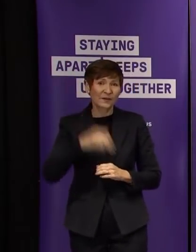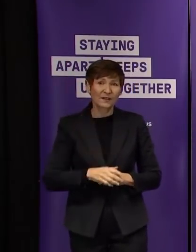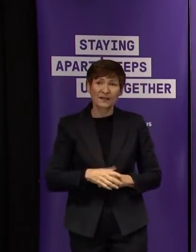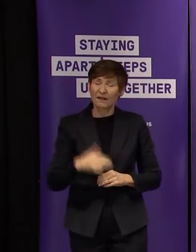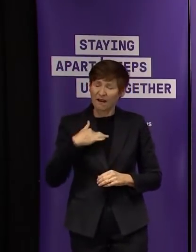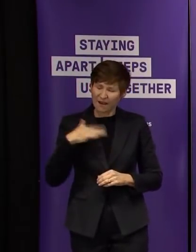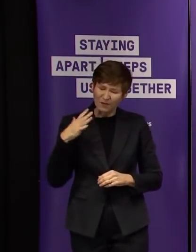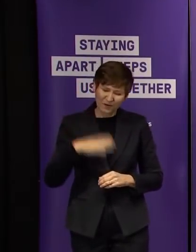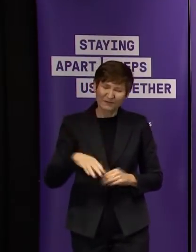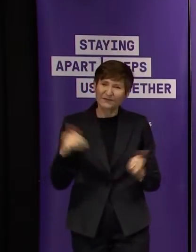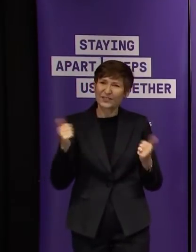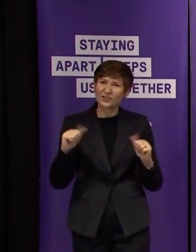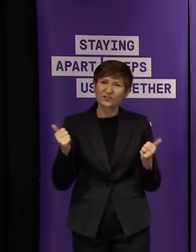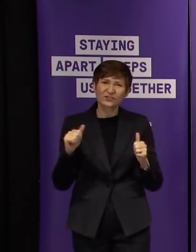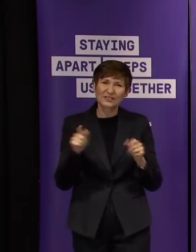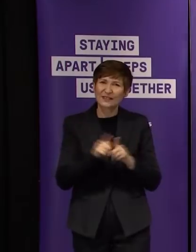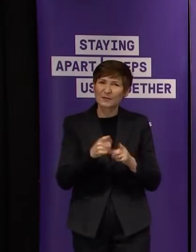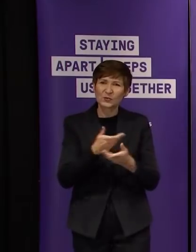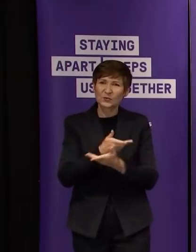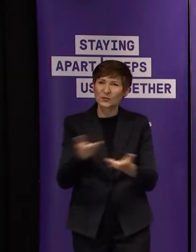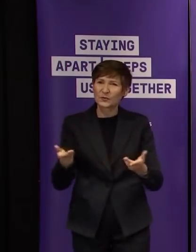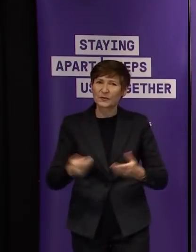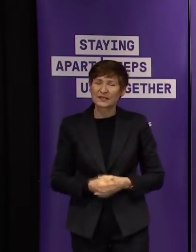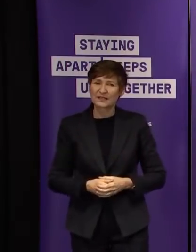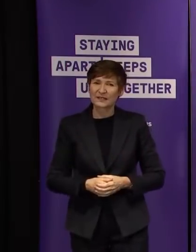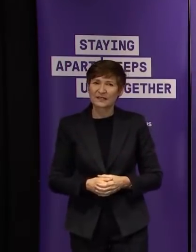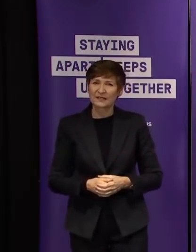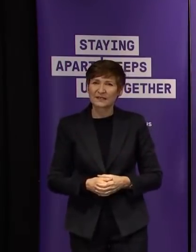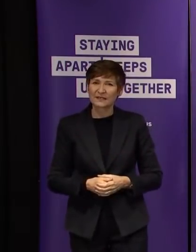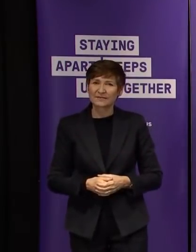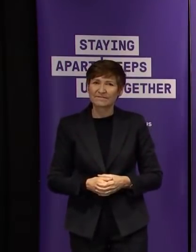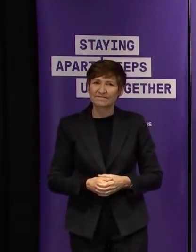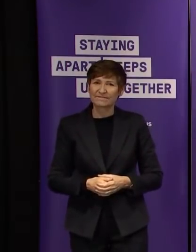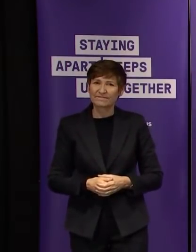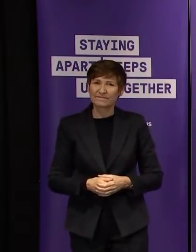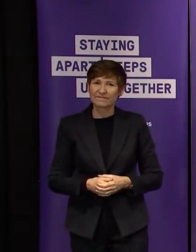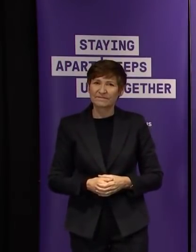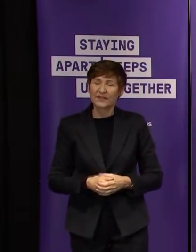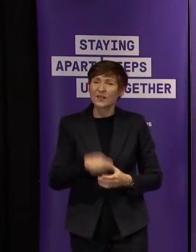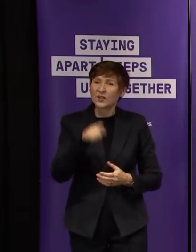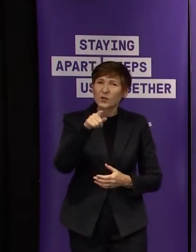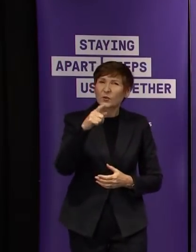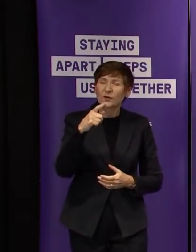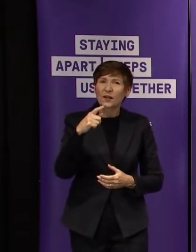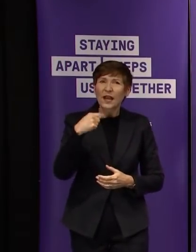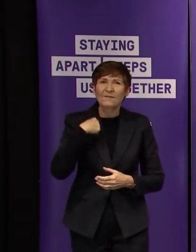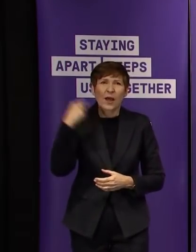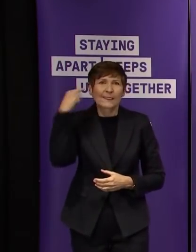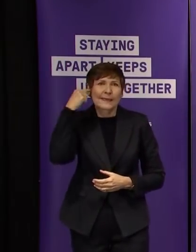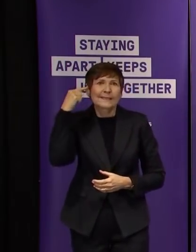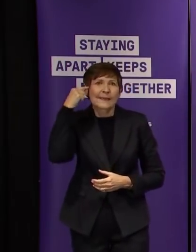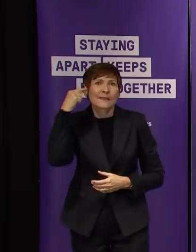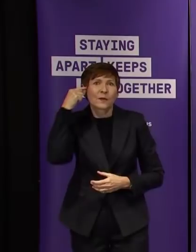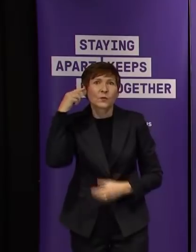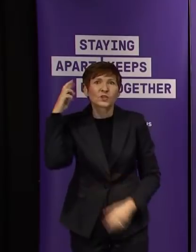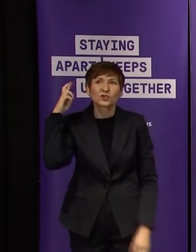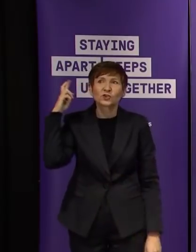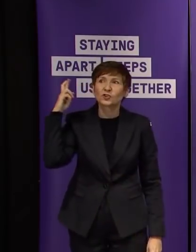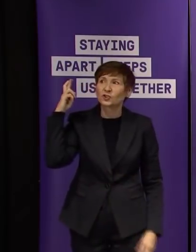we've got to avoid here is the notion that just because we want it to be over, we act as if it